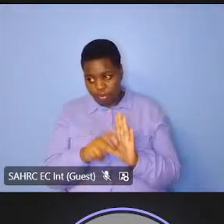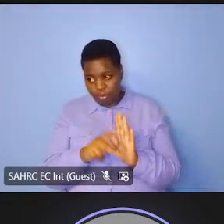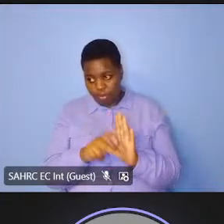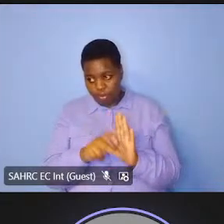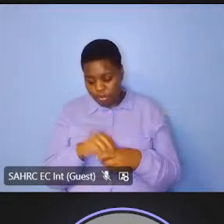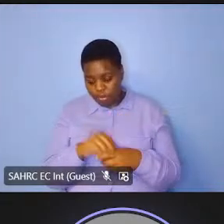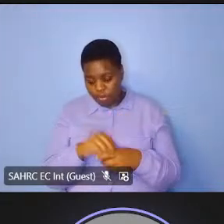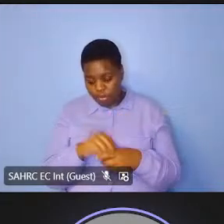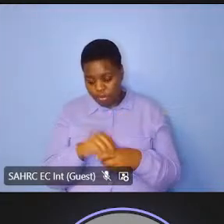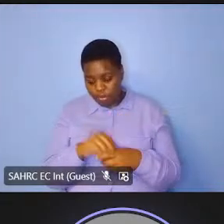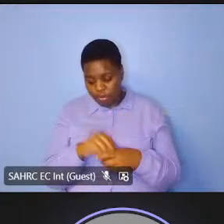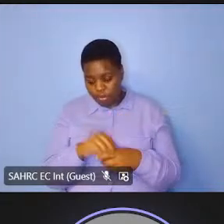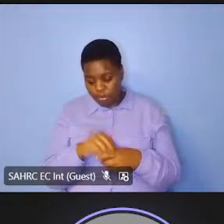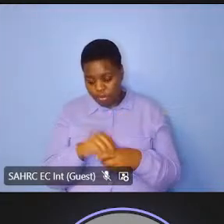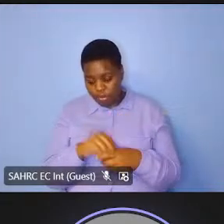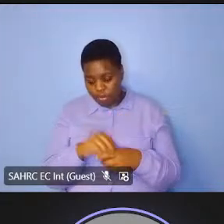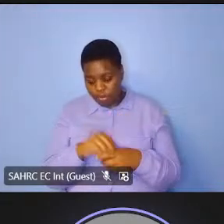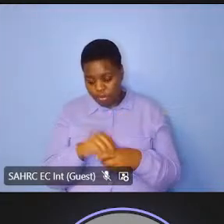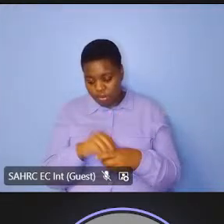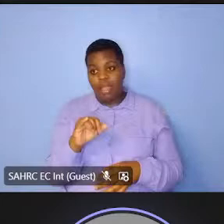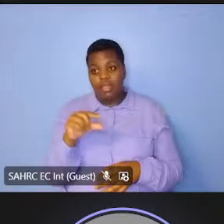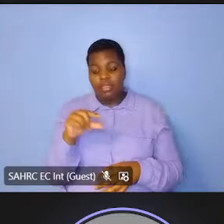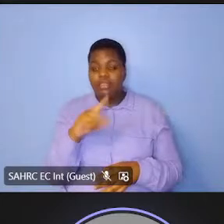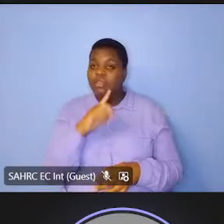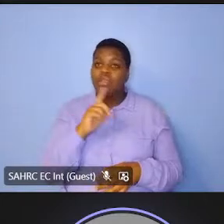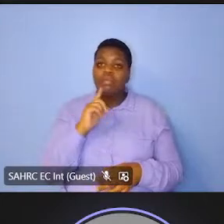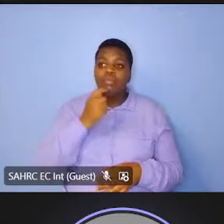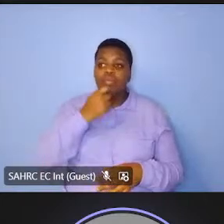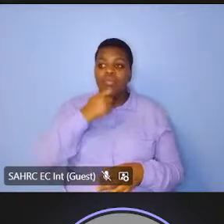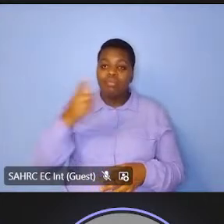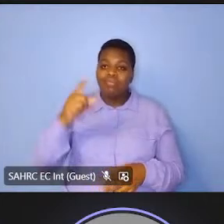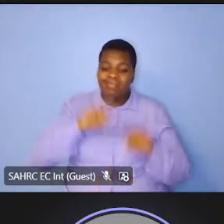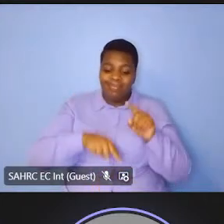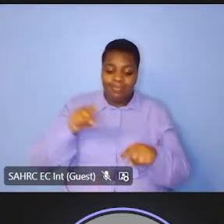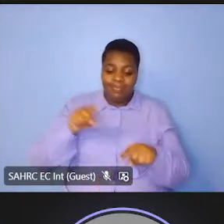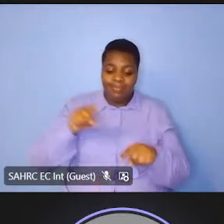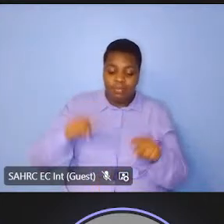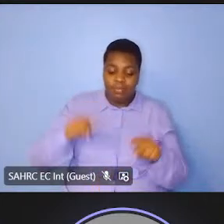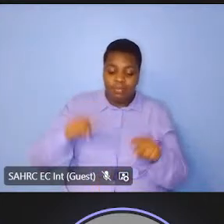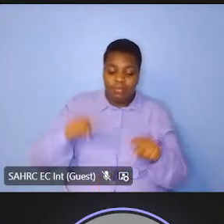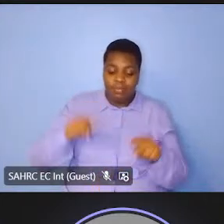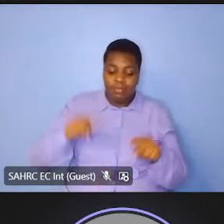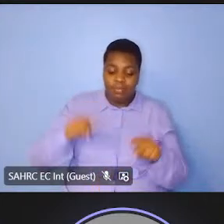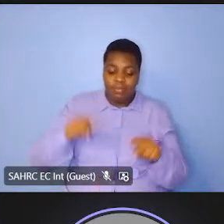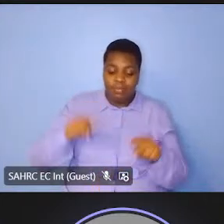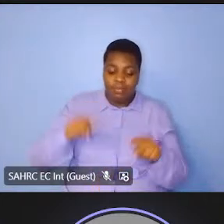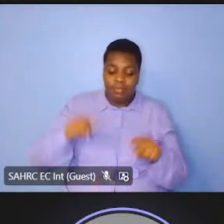mindful of LGBTI learners and of diversity of gender, even for